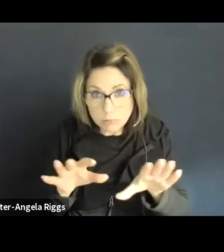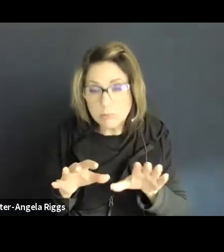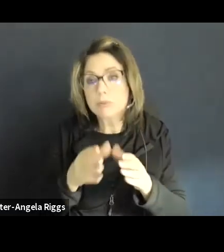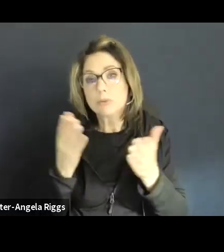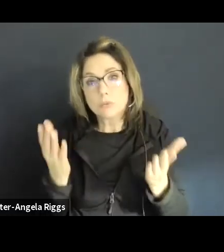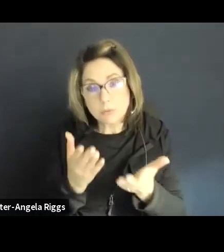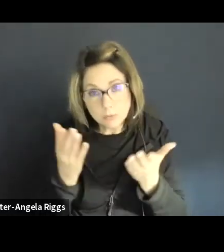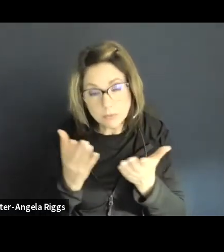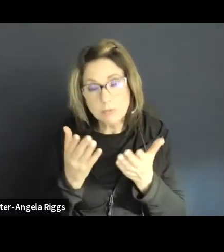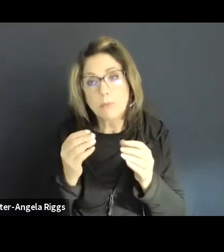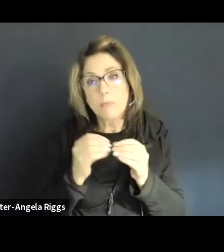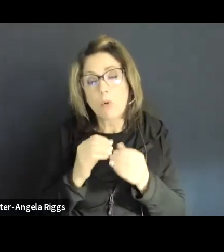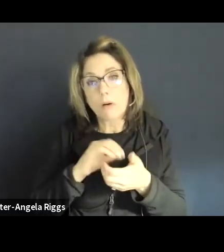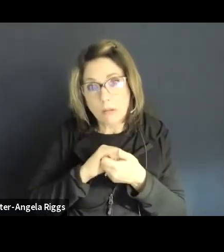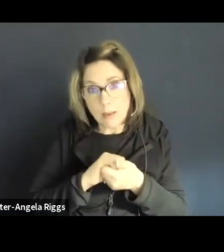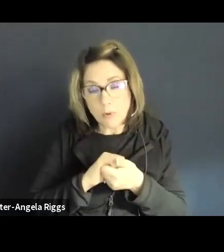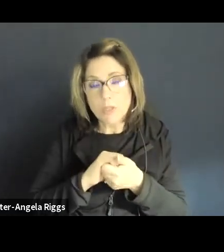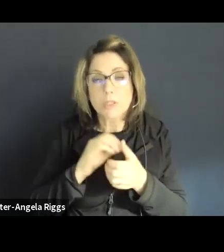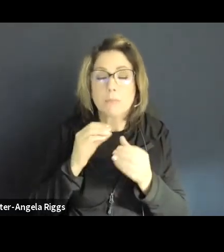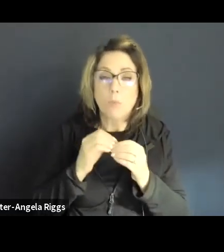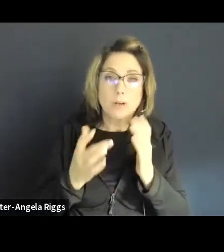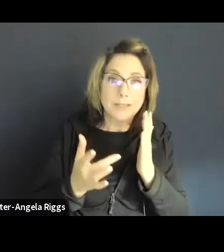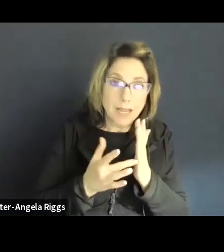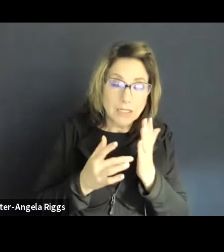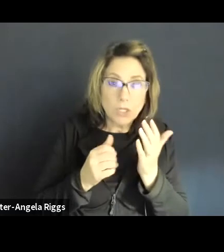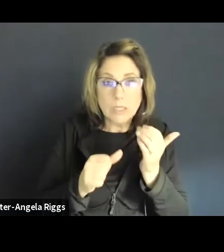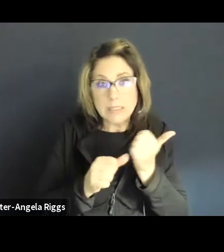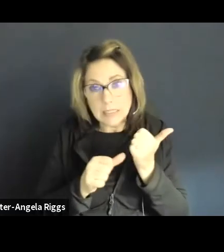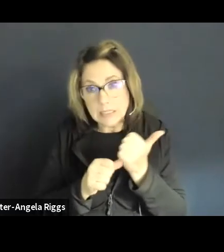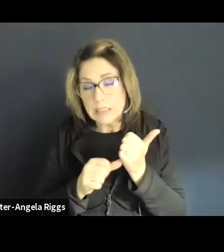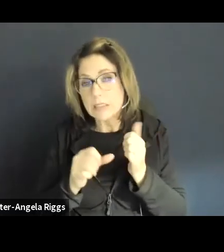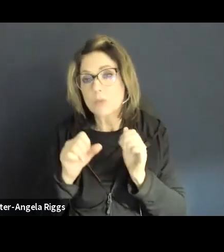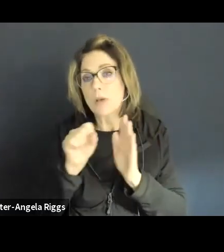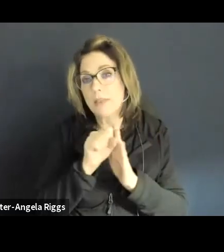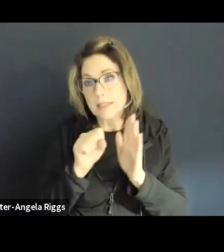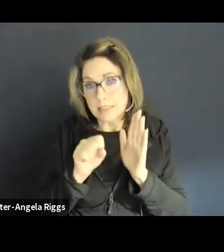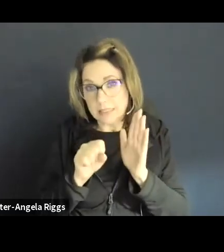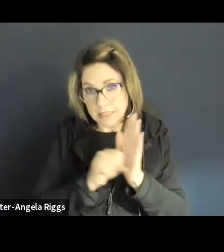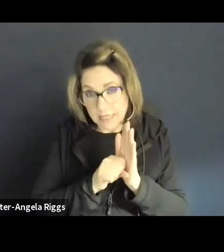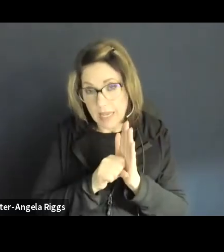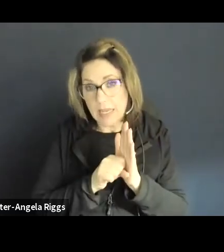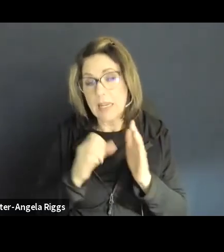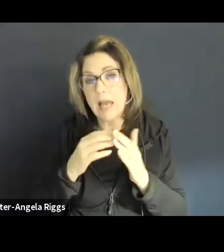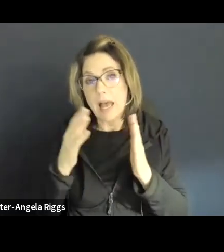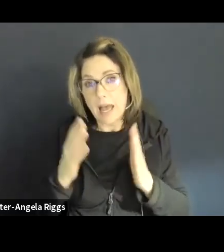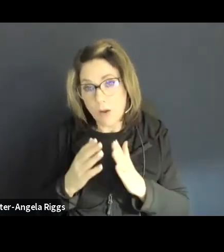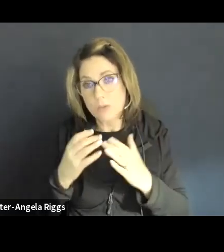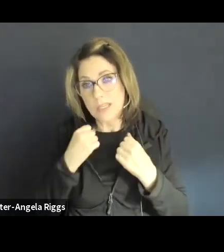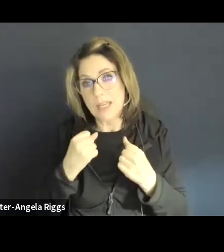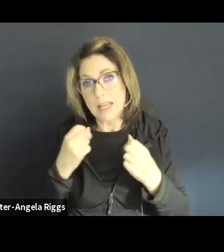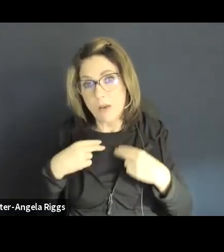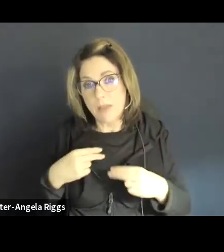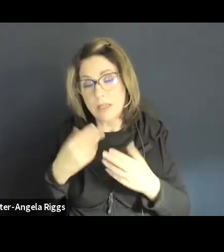deeper collaboration, to provide technical assistance between state housing and health and human